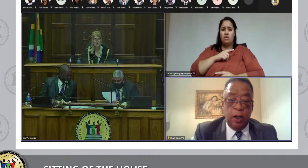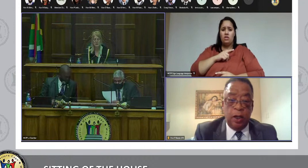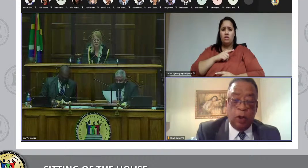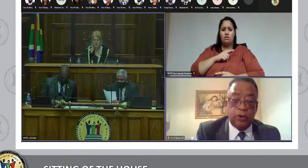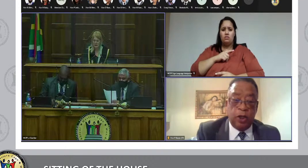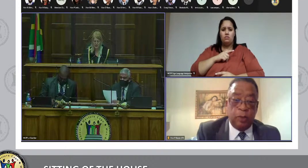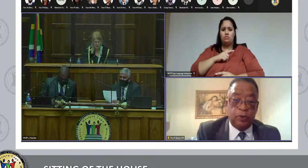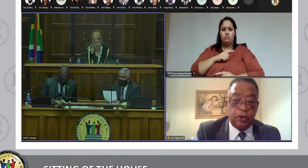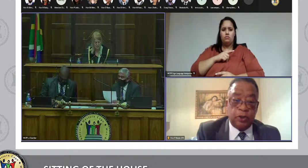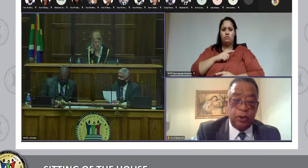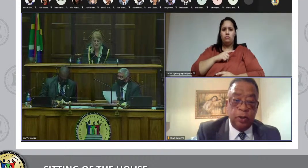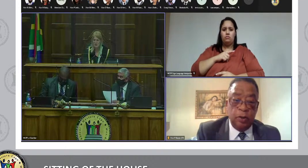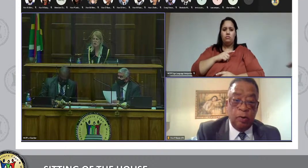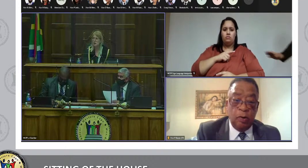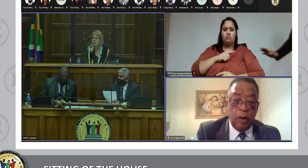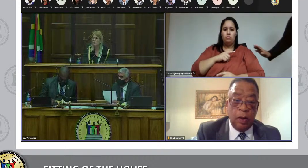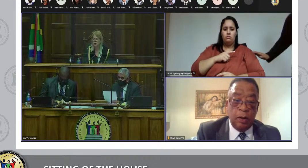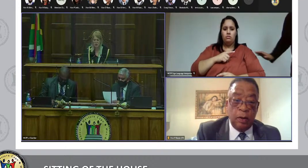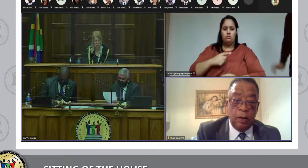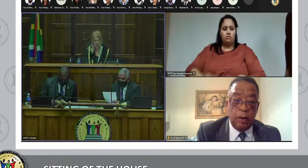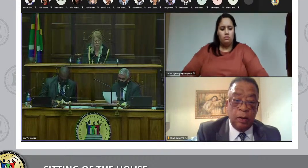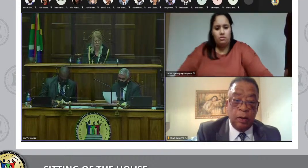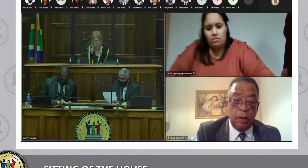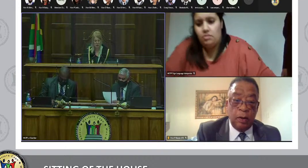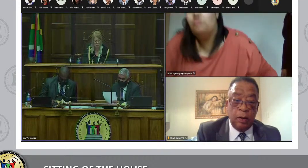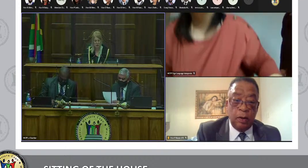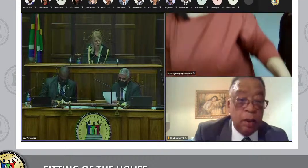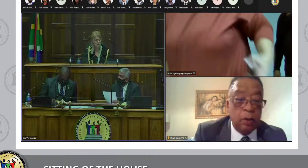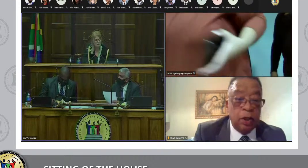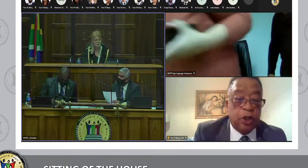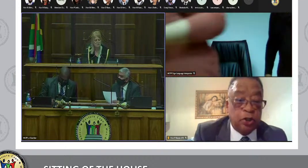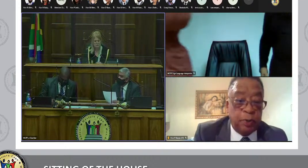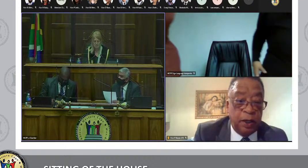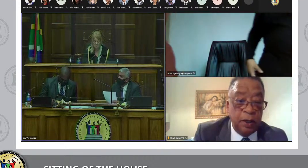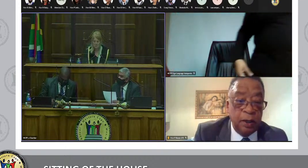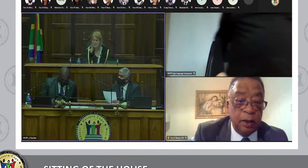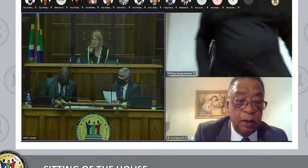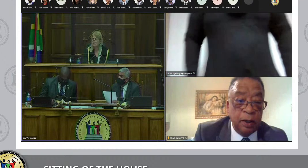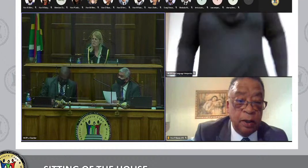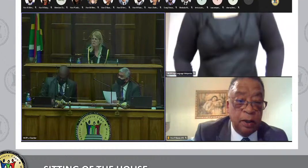here? The Democratic Alliance objected to your motion, Honourable Marais.